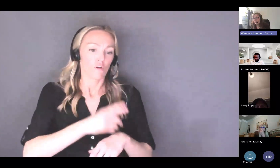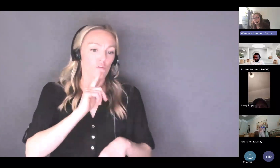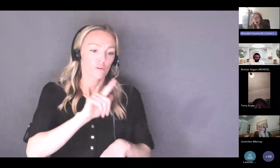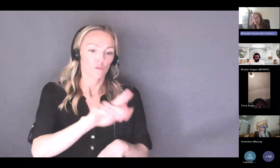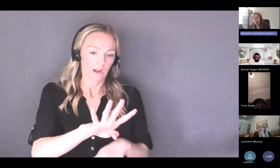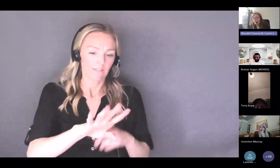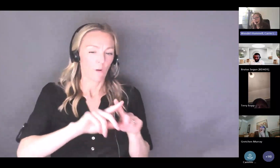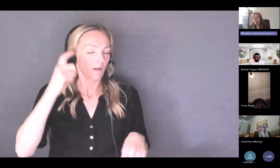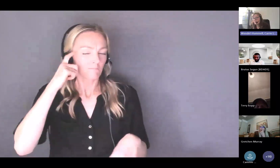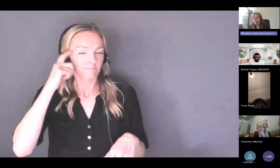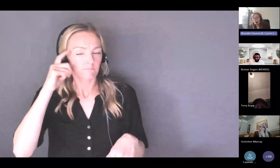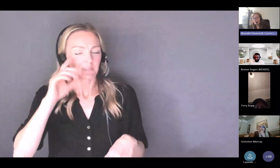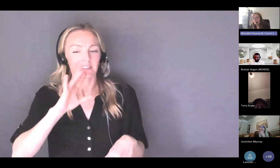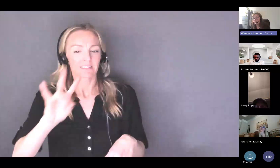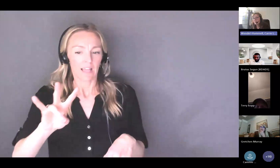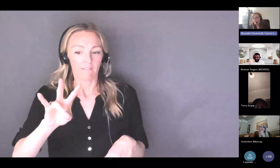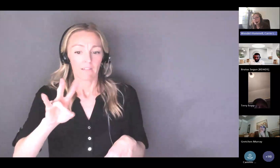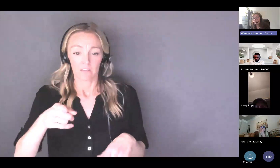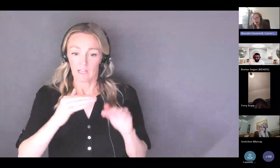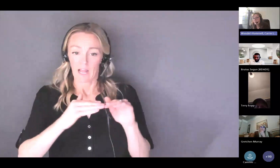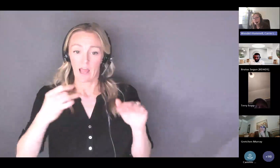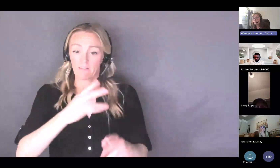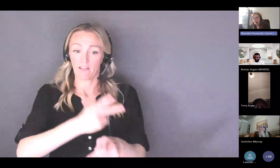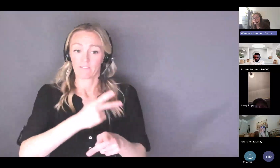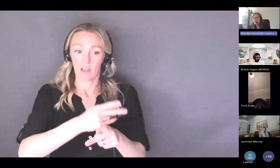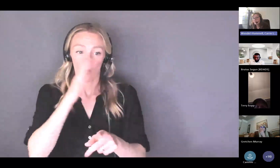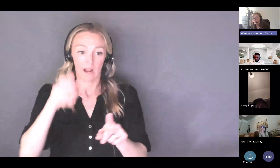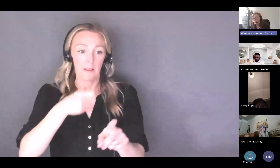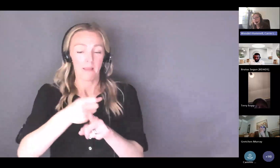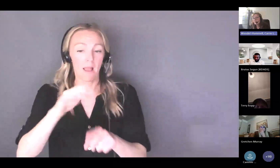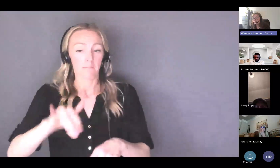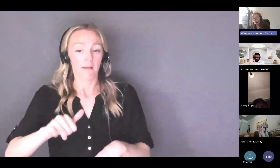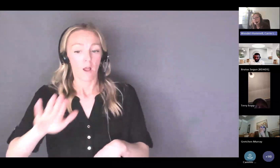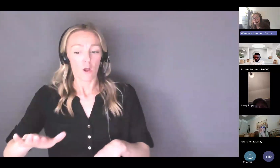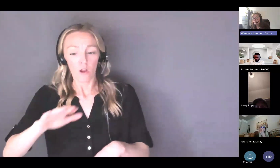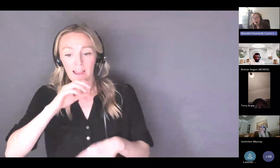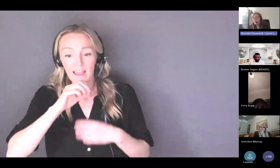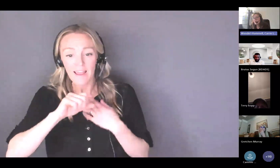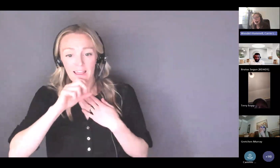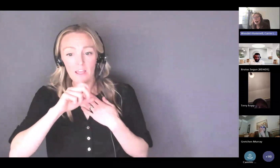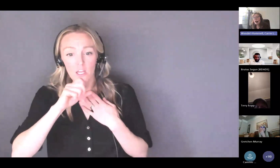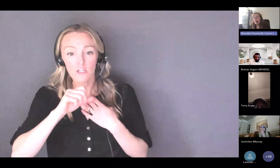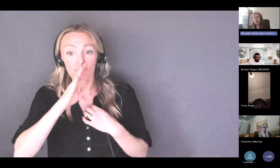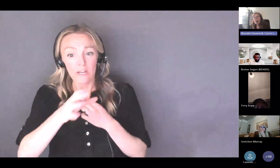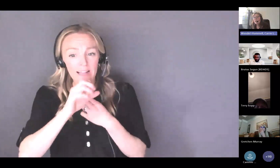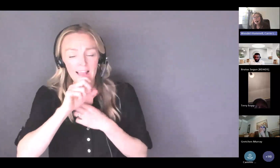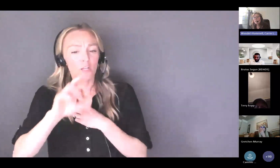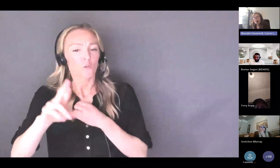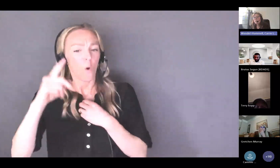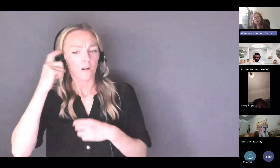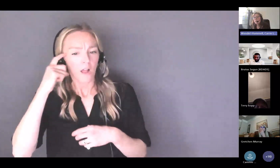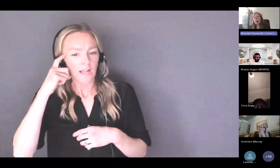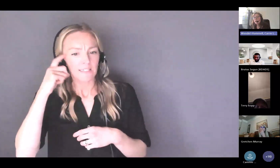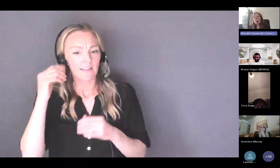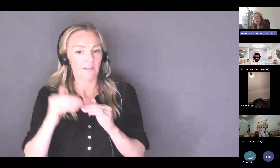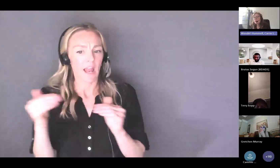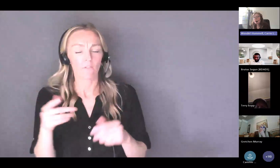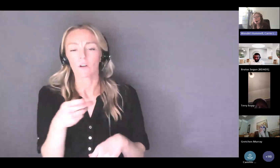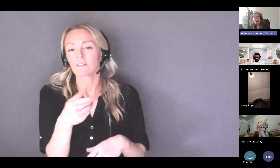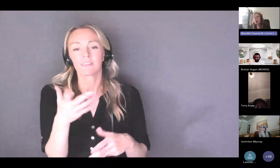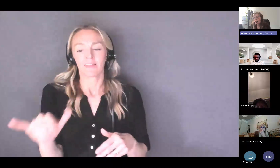7 years old. Will your level of care be impacted by her biological age or IQ cognitive level? So that comment is more in